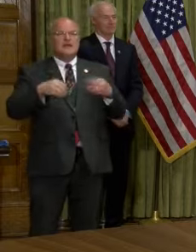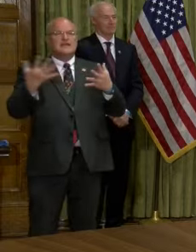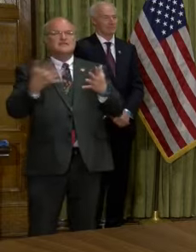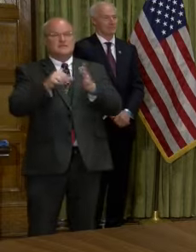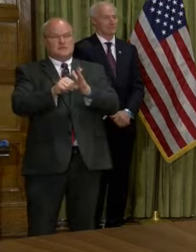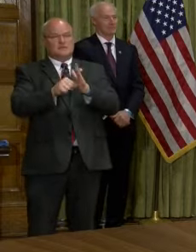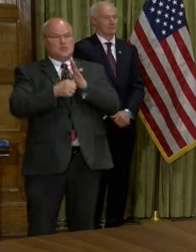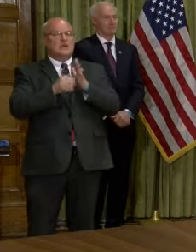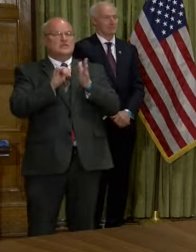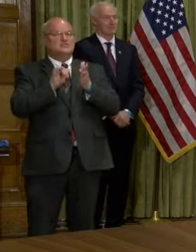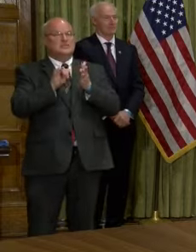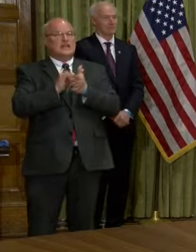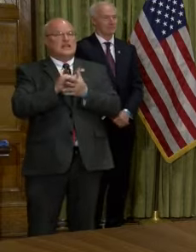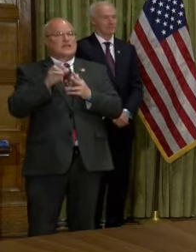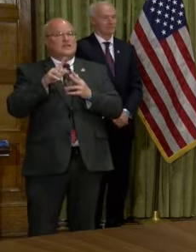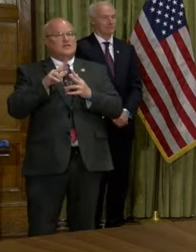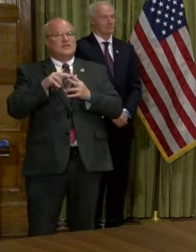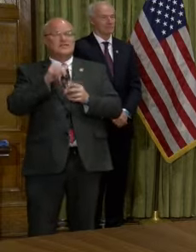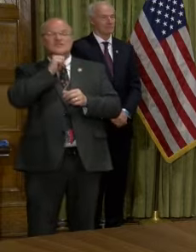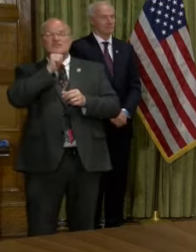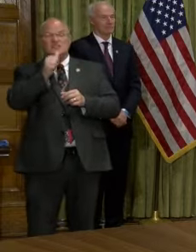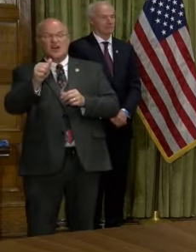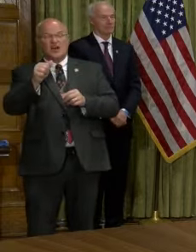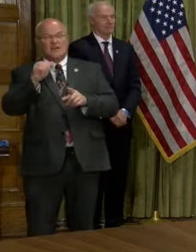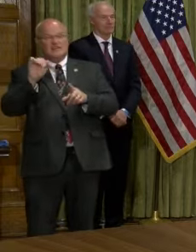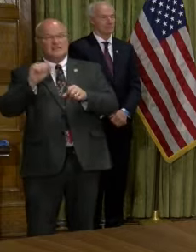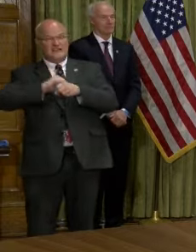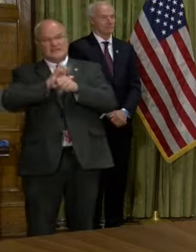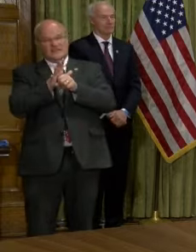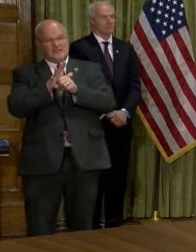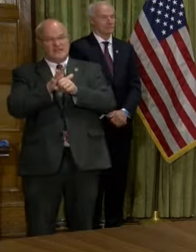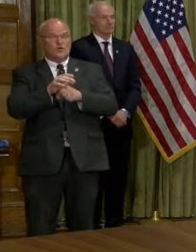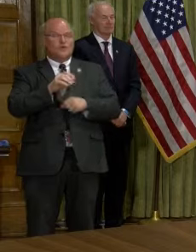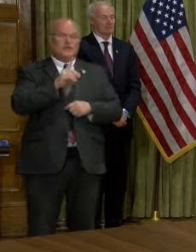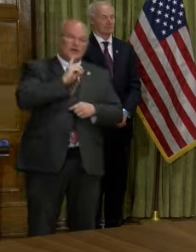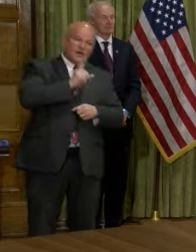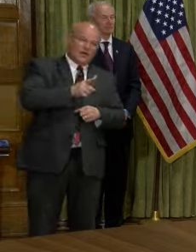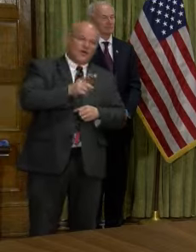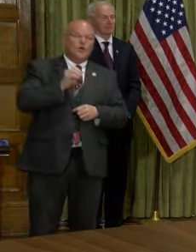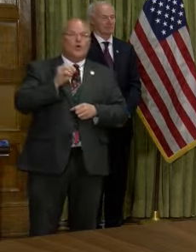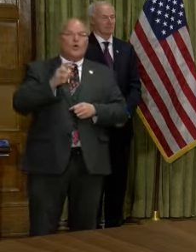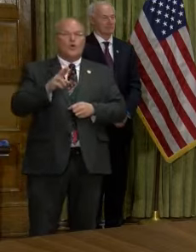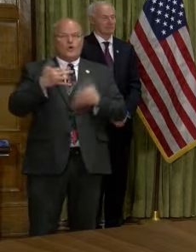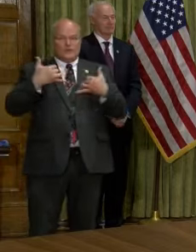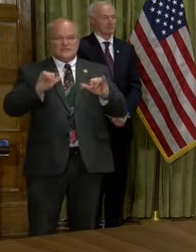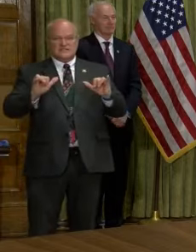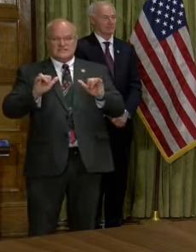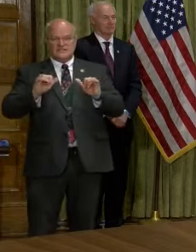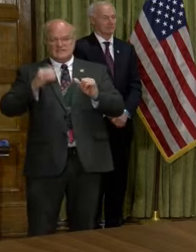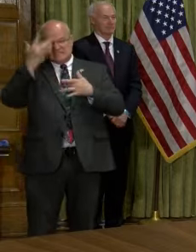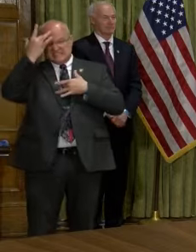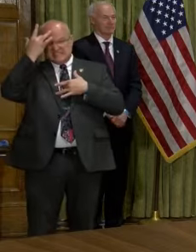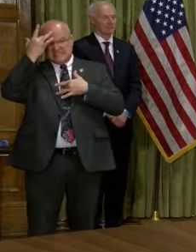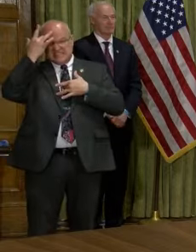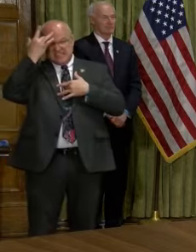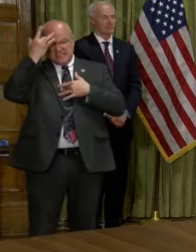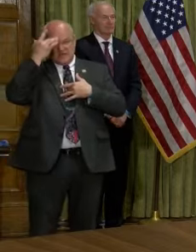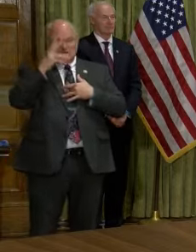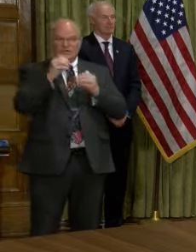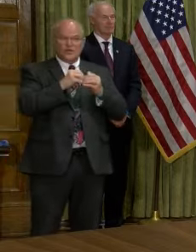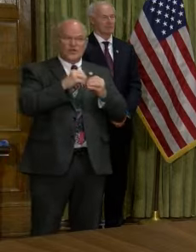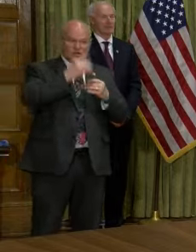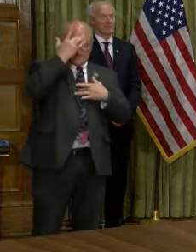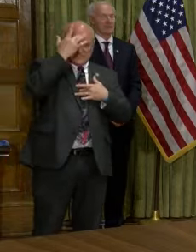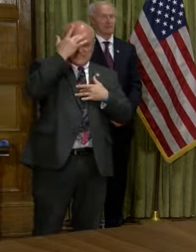the impression that they're either not infected when they are, or that they are still infected when they're no